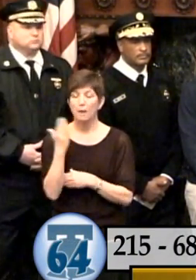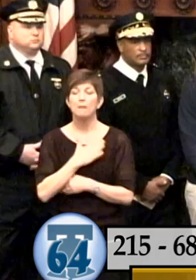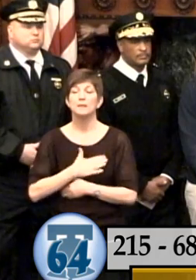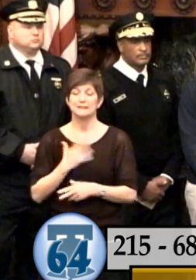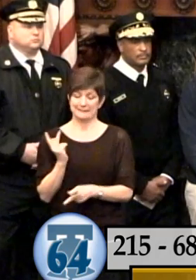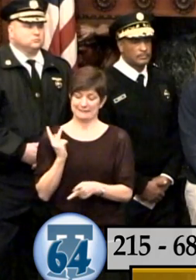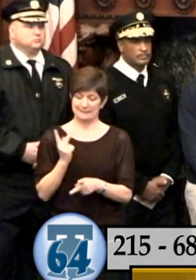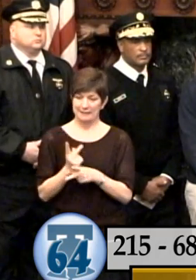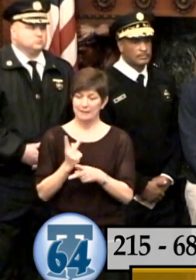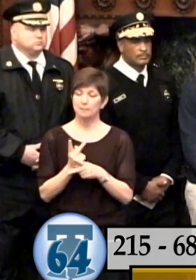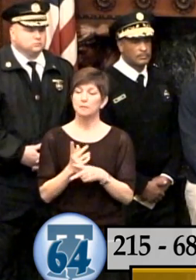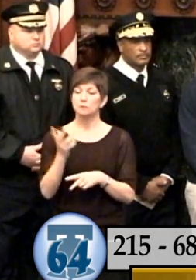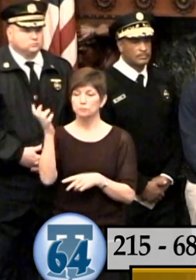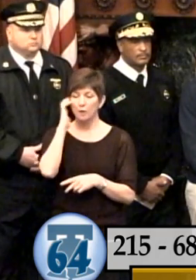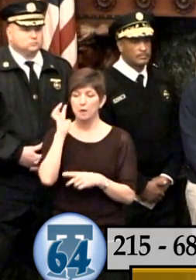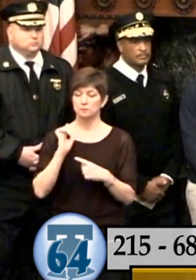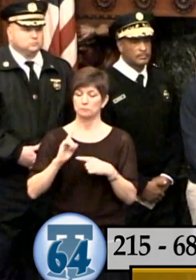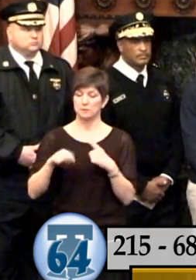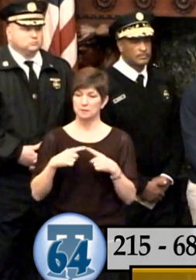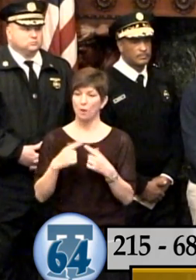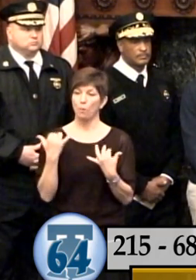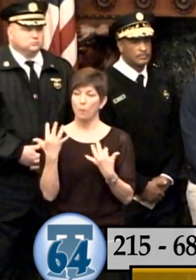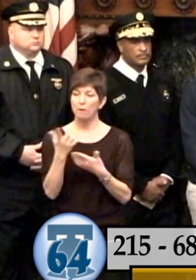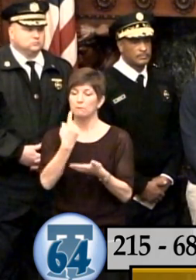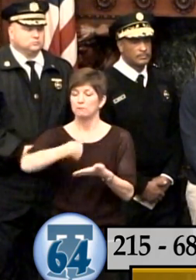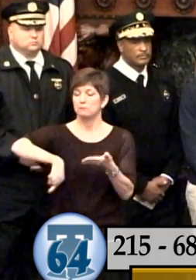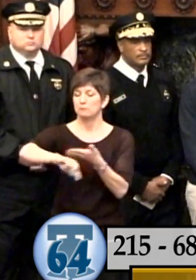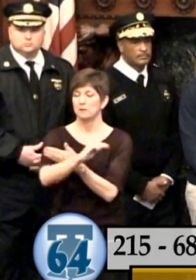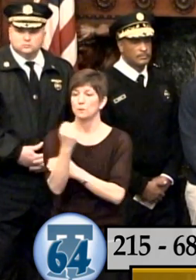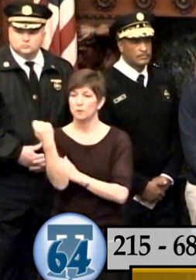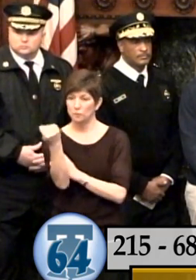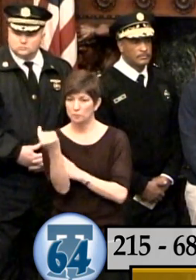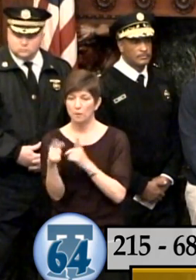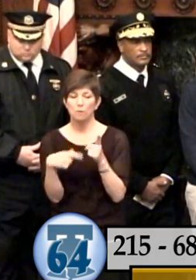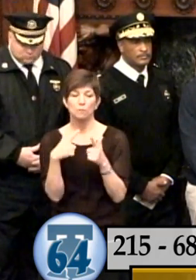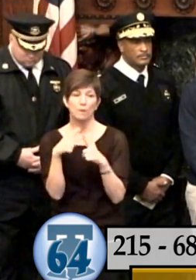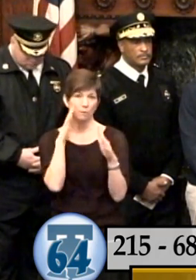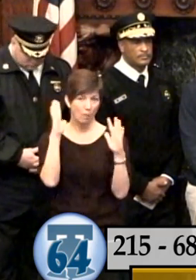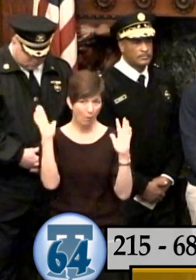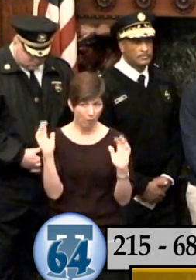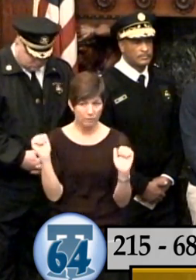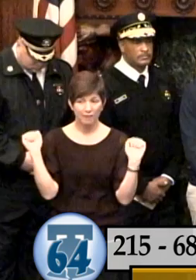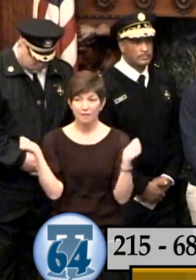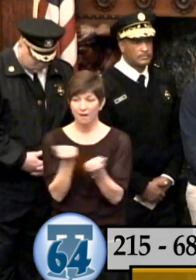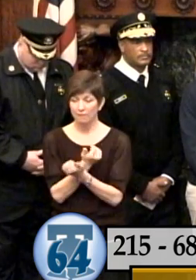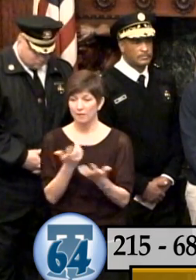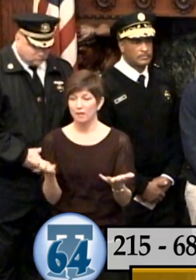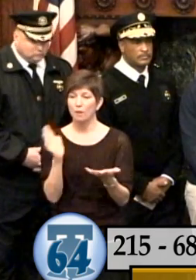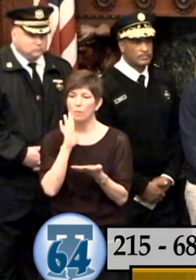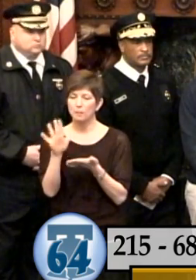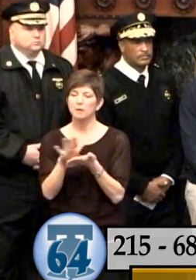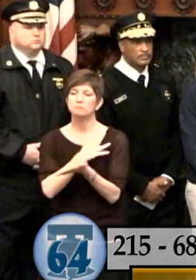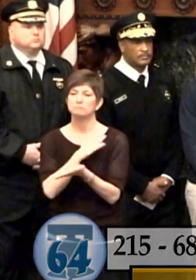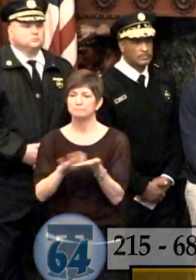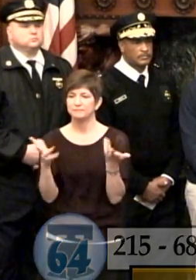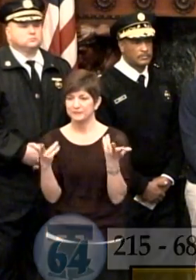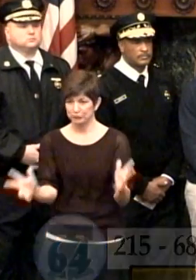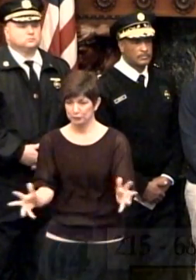trash and recyclables until next Tuesday, when hopefully all of this snow event is